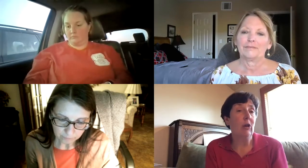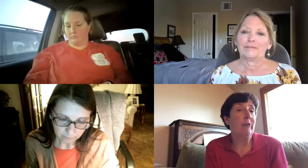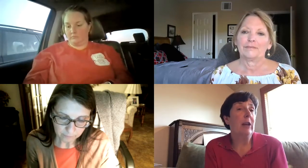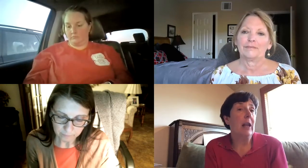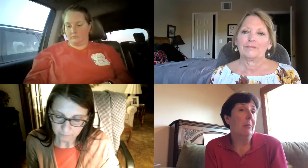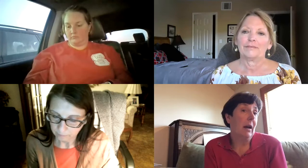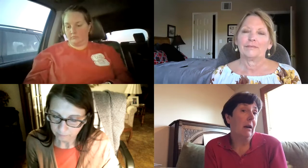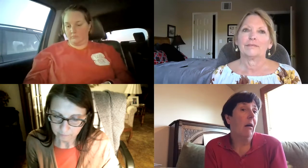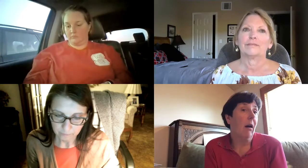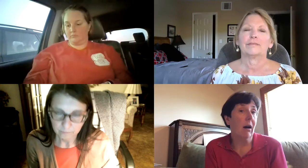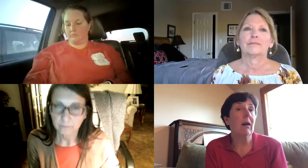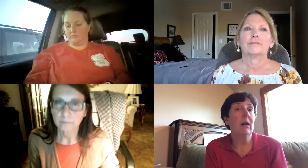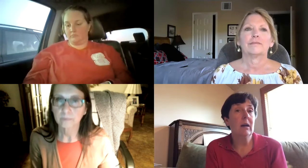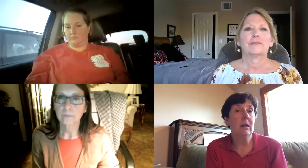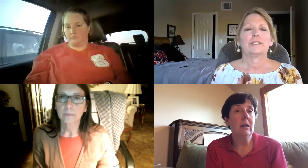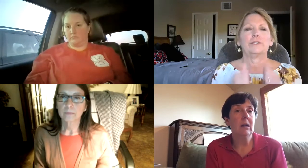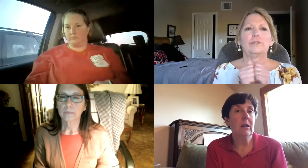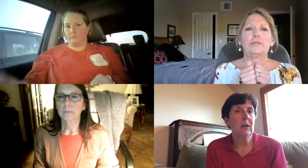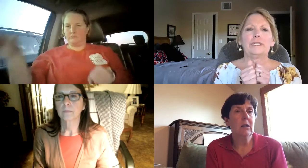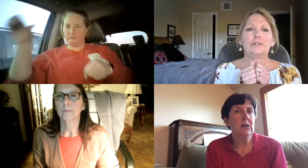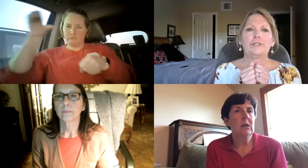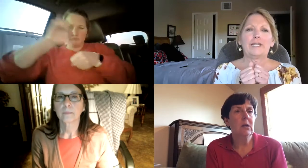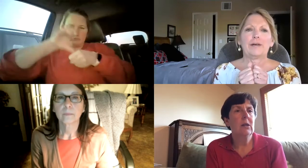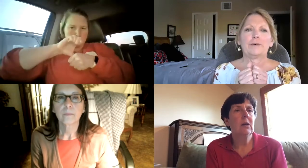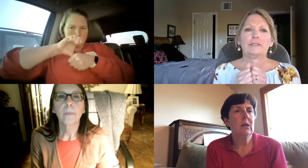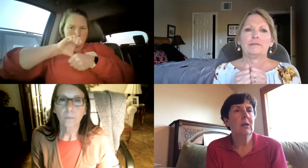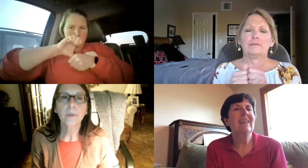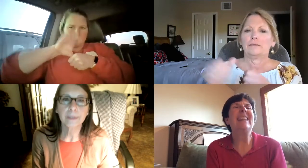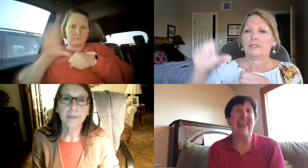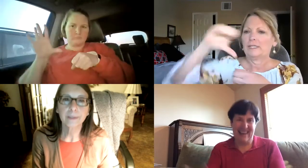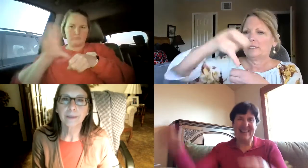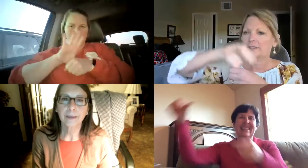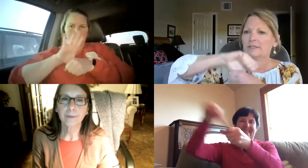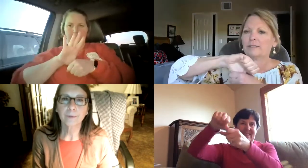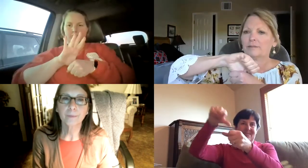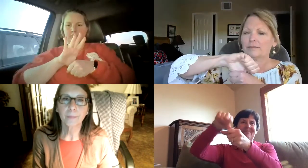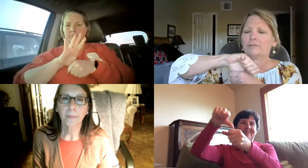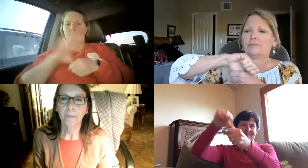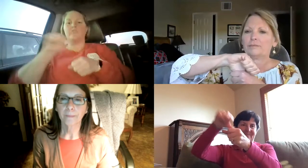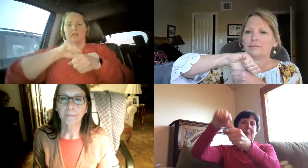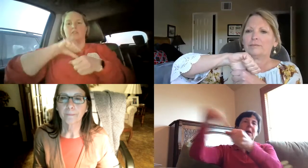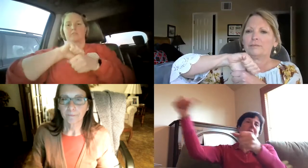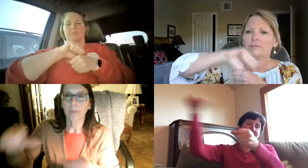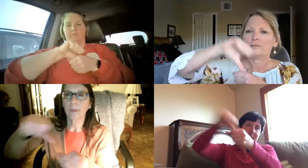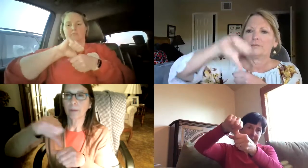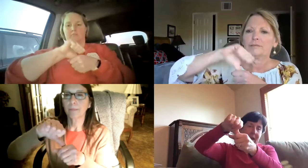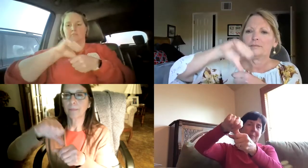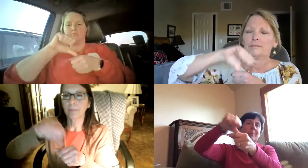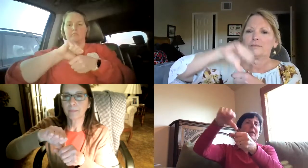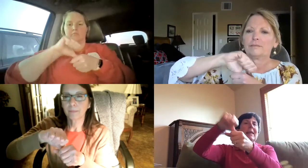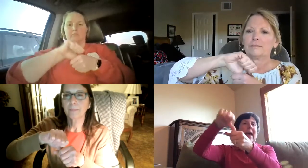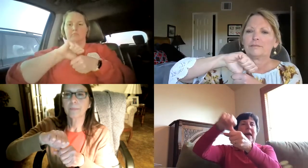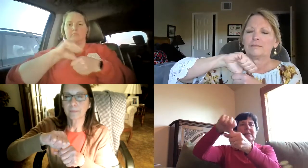Gasoline or fill up my car. Oh, we learned that one. Yeah. Yep. Got to fill it